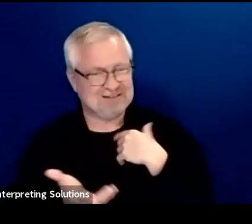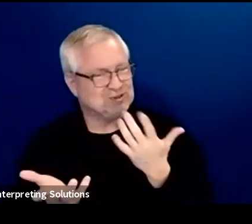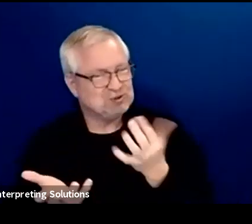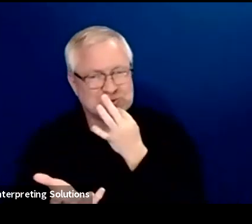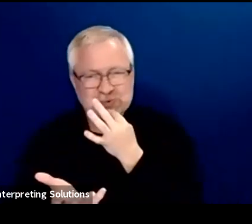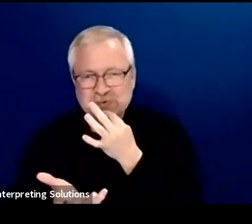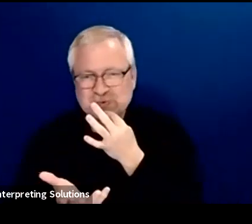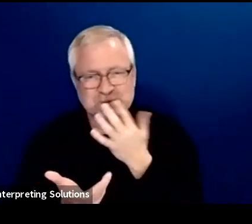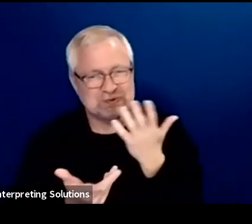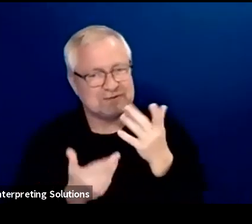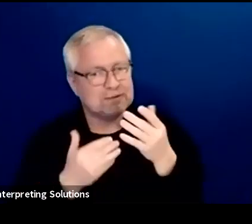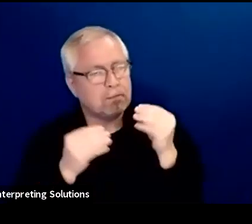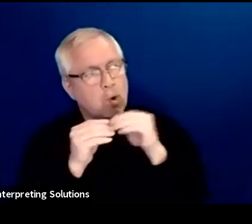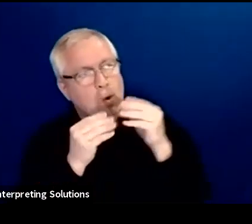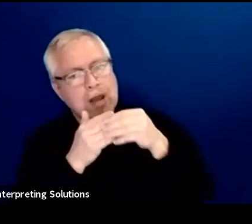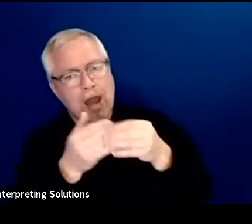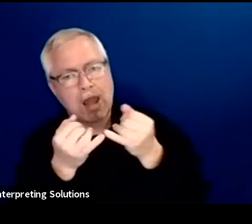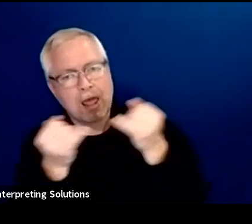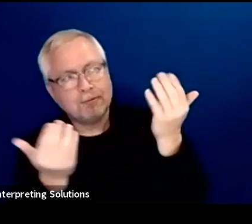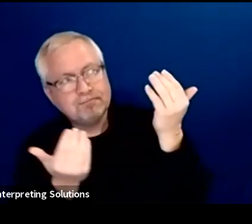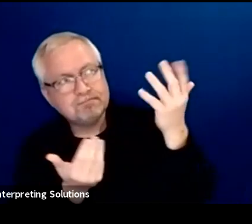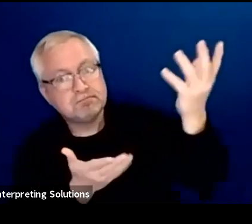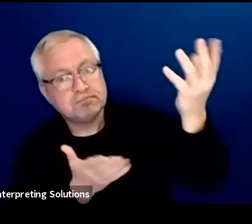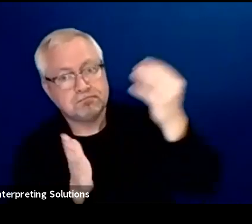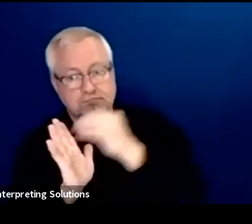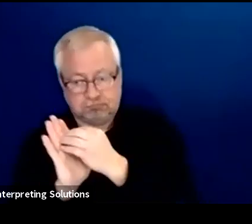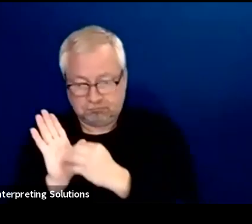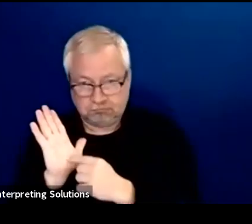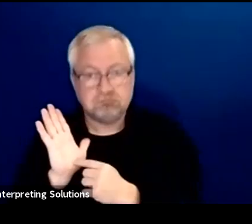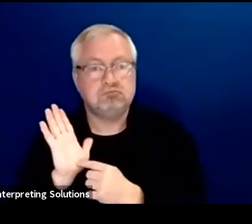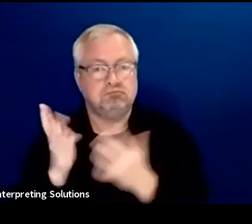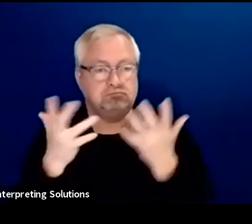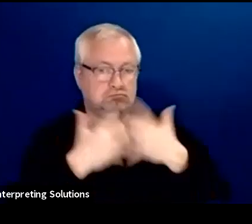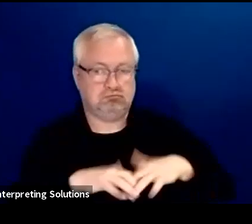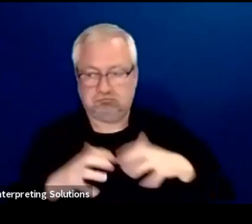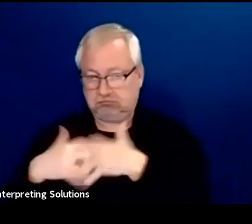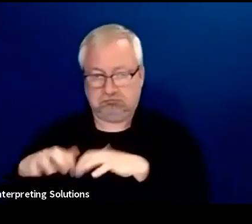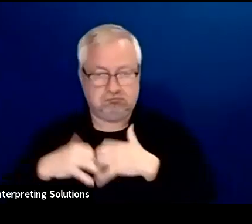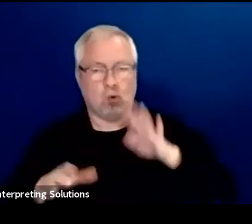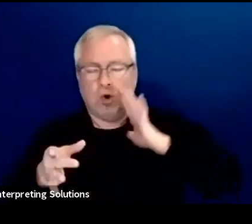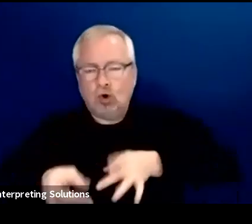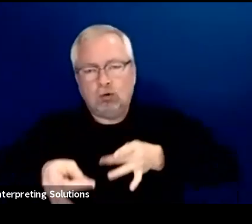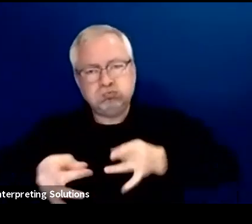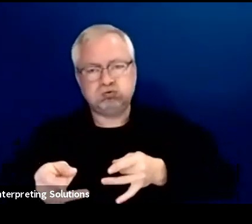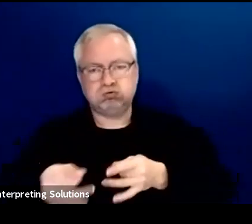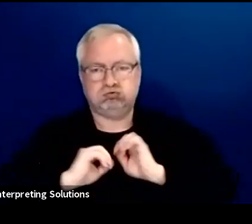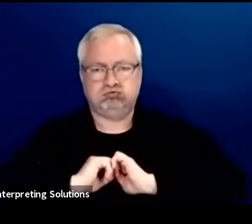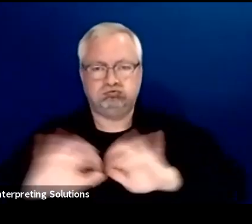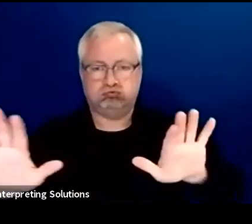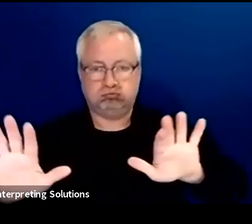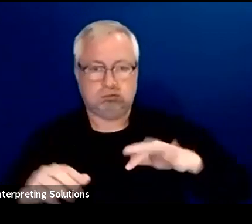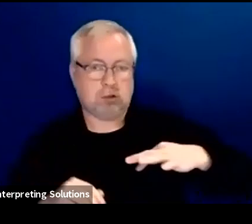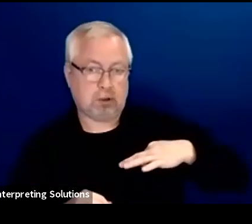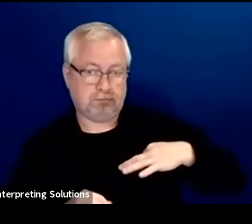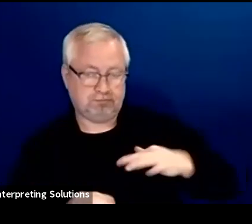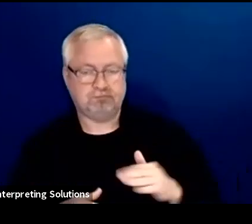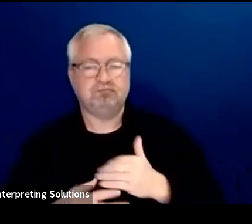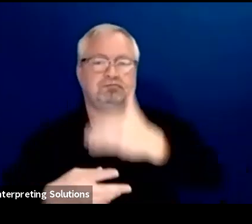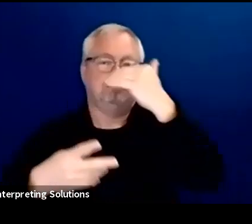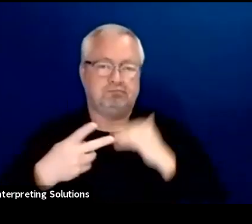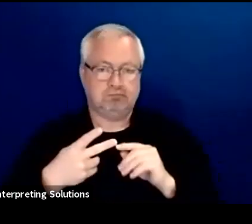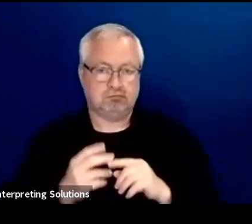to go. So that's the big thing that we're doing today, to streamline applications. The second thing that we're doing, and it's related to the first, is that we're reopening up our